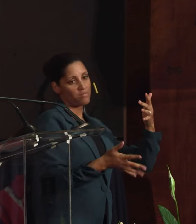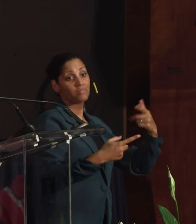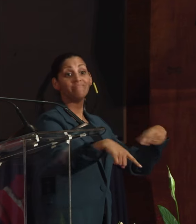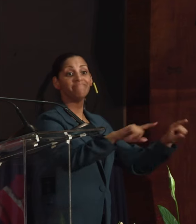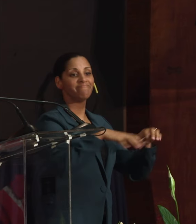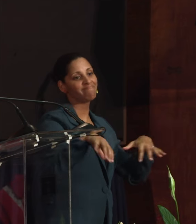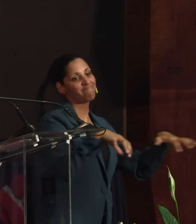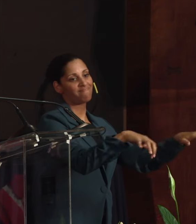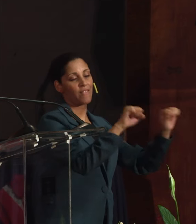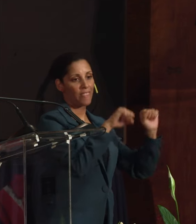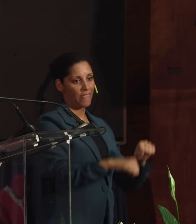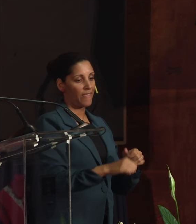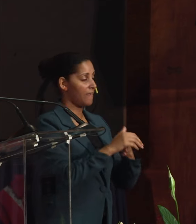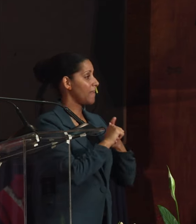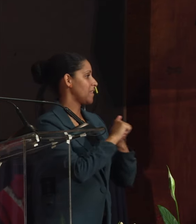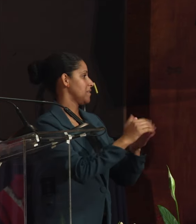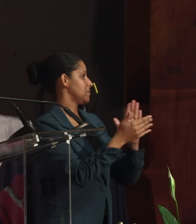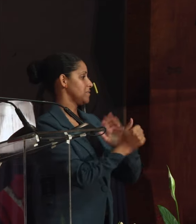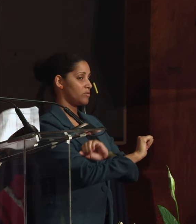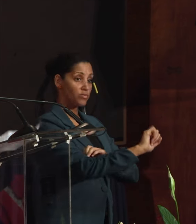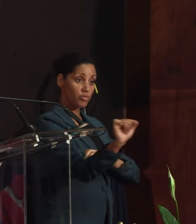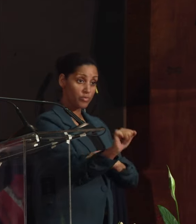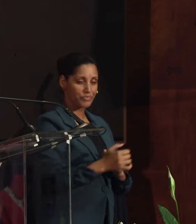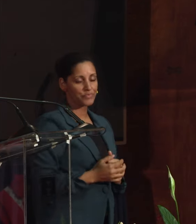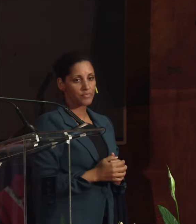to exercise your leadership skills.